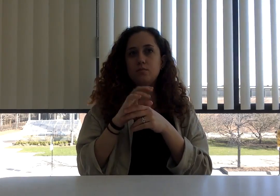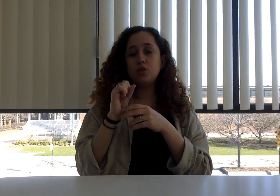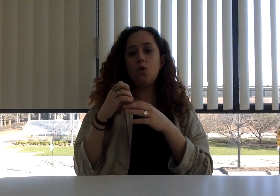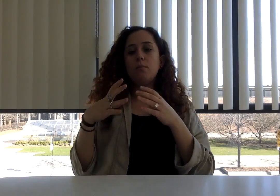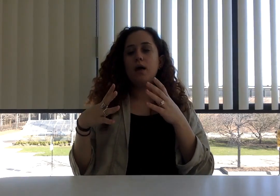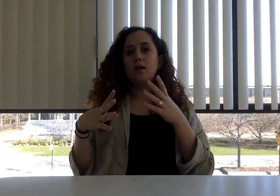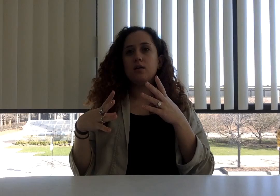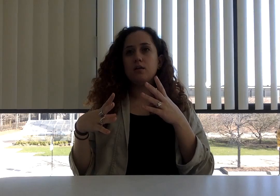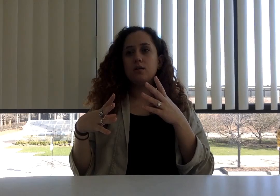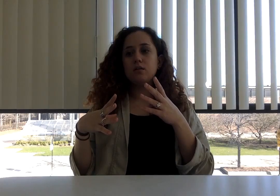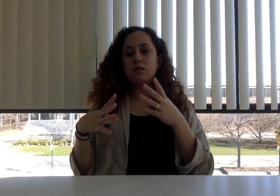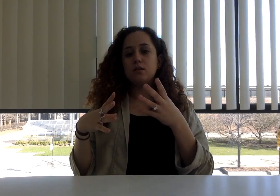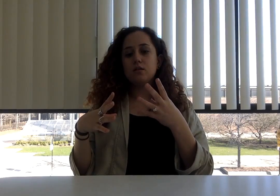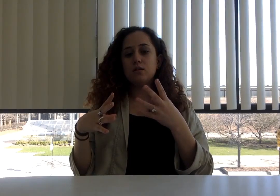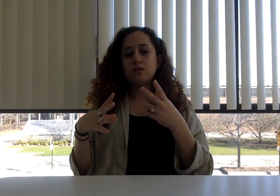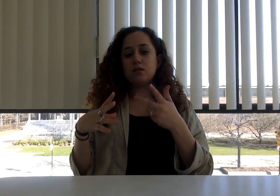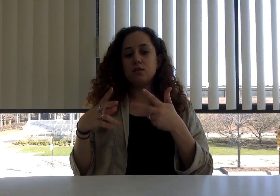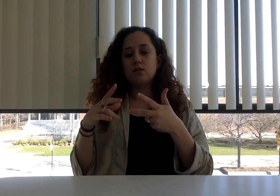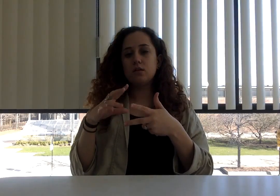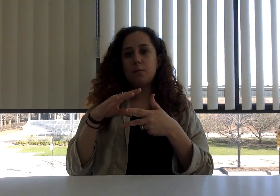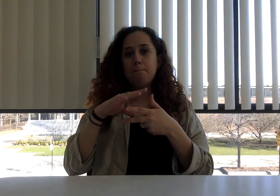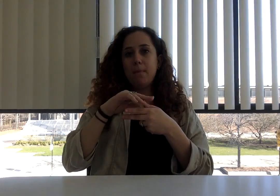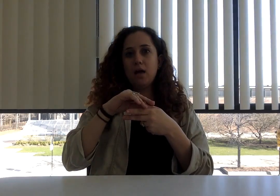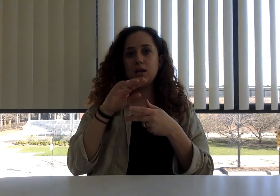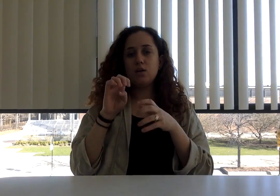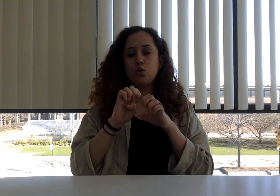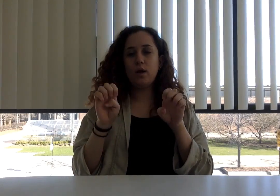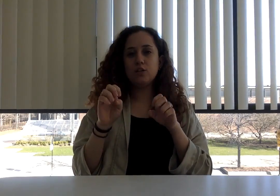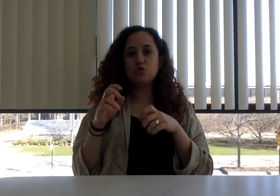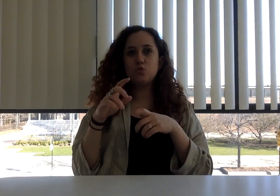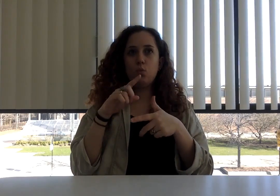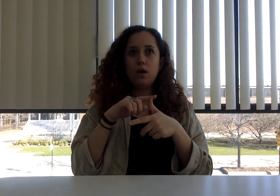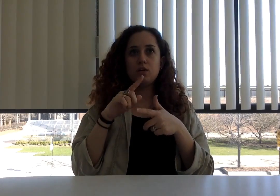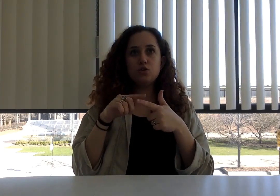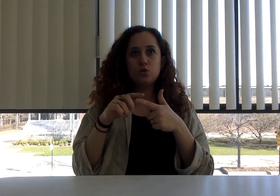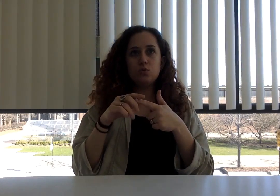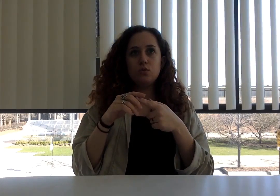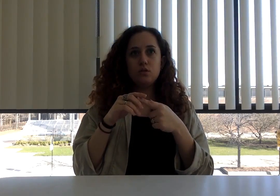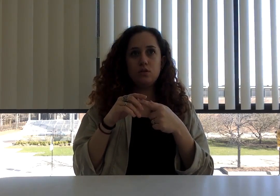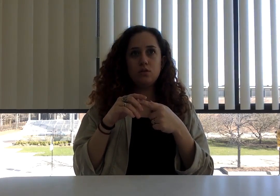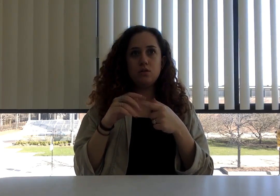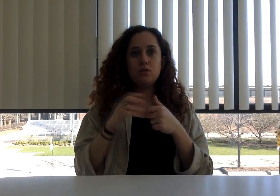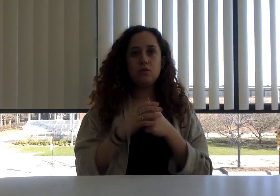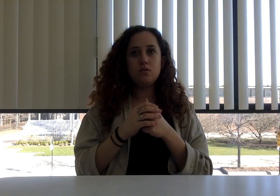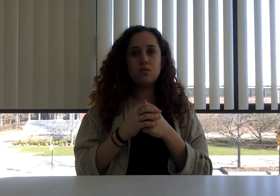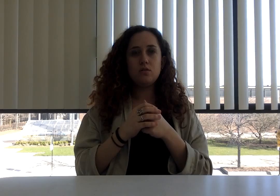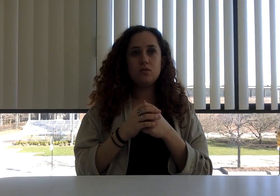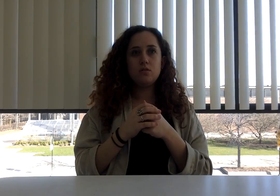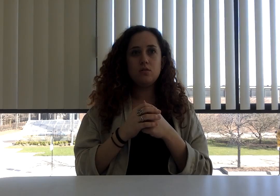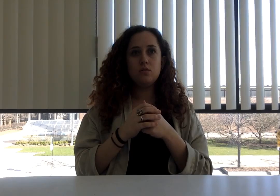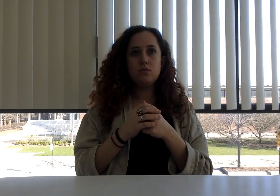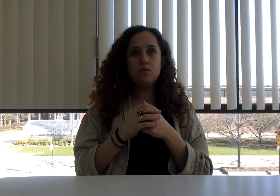and 3, the z variable was eliminated, leaving two equations with two variables, x and y.